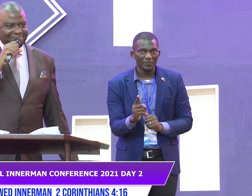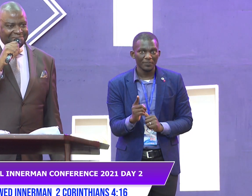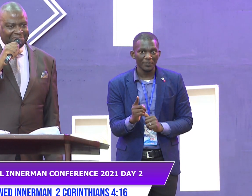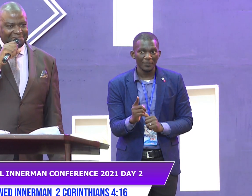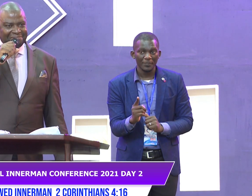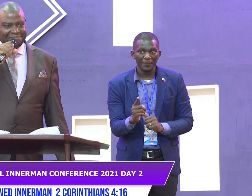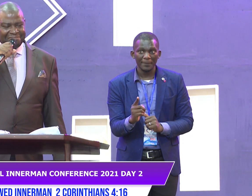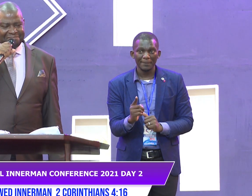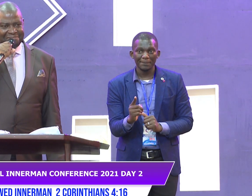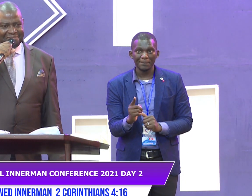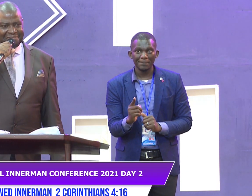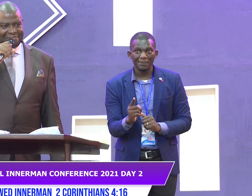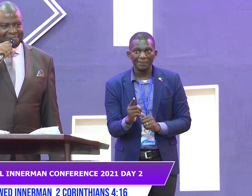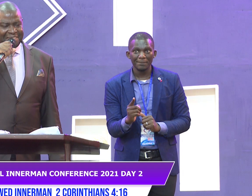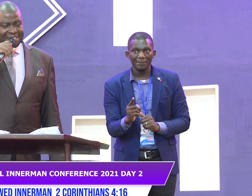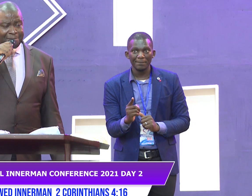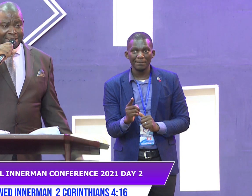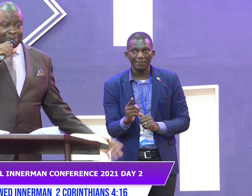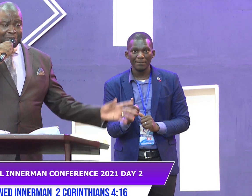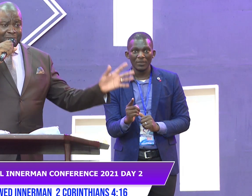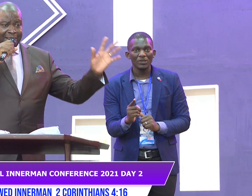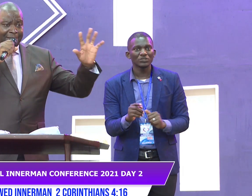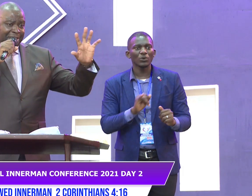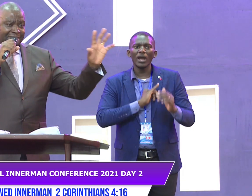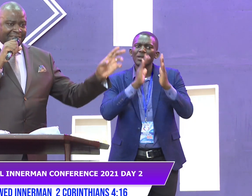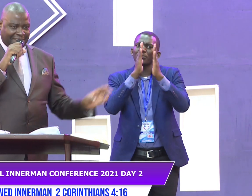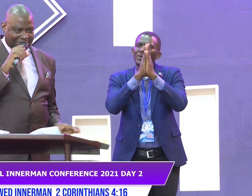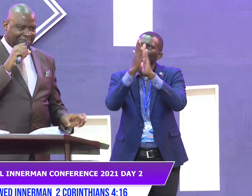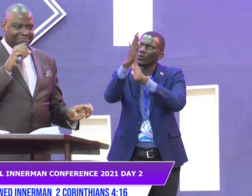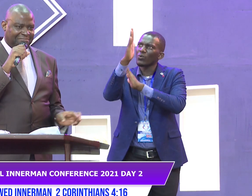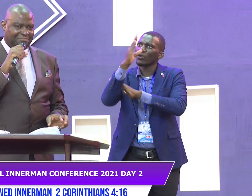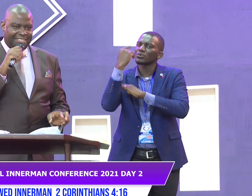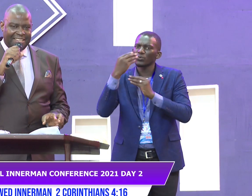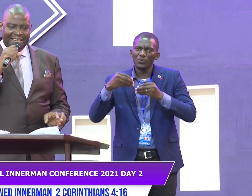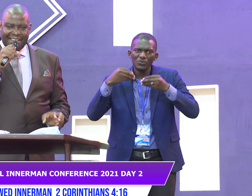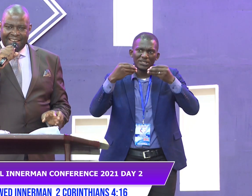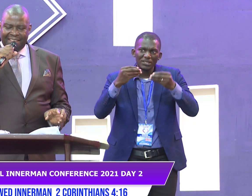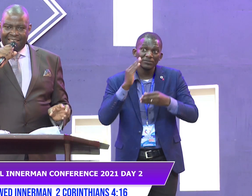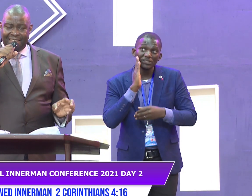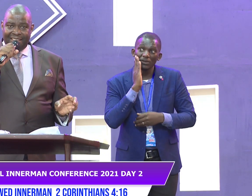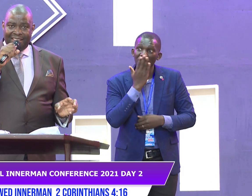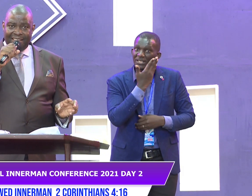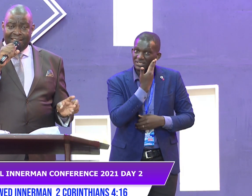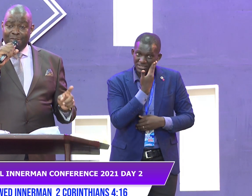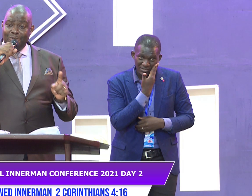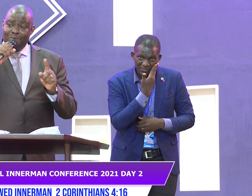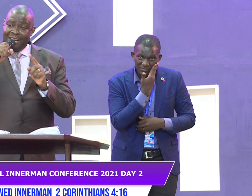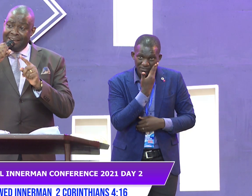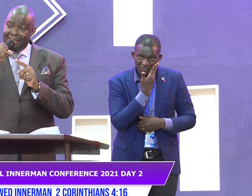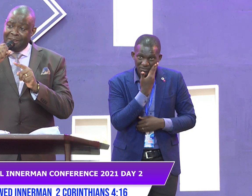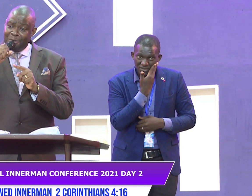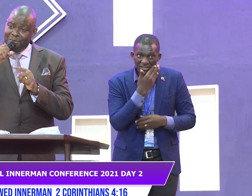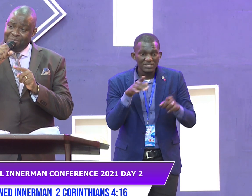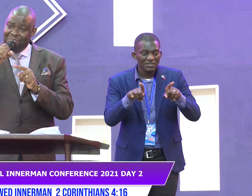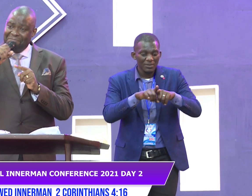there must be inside of you. I pray to the Lord that gives the